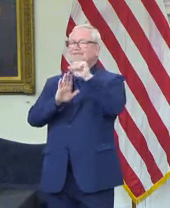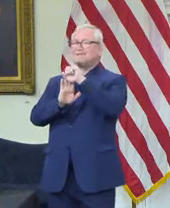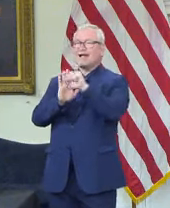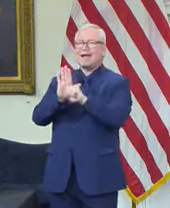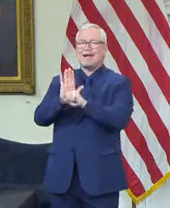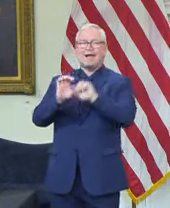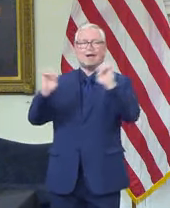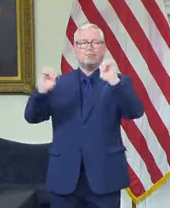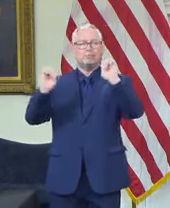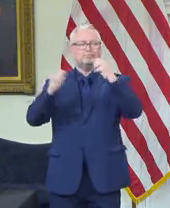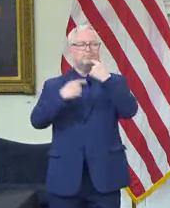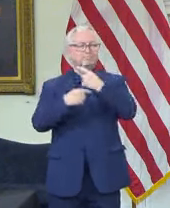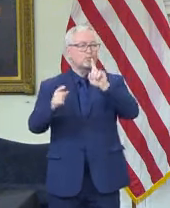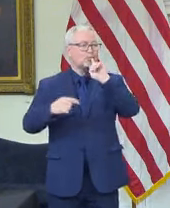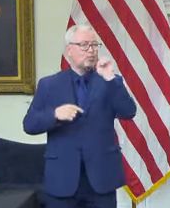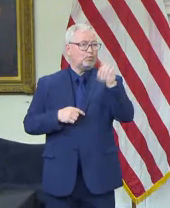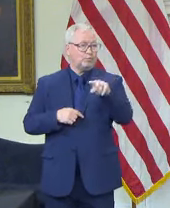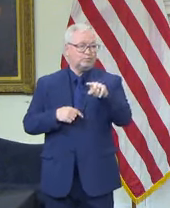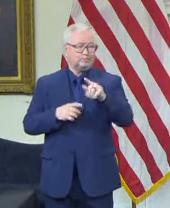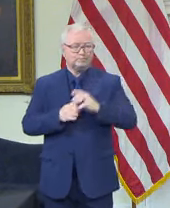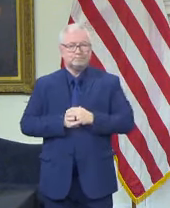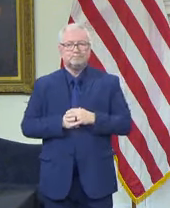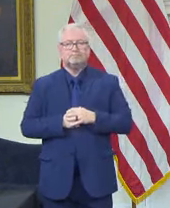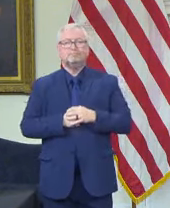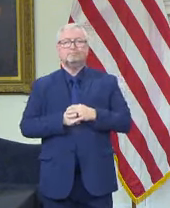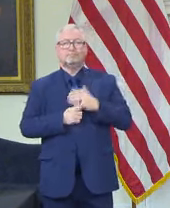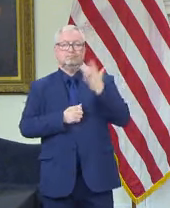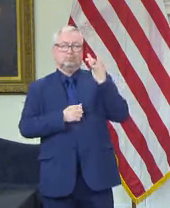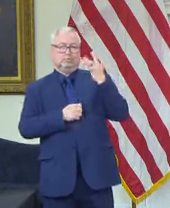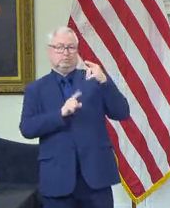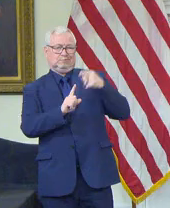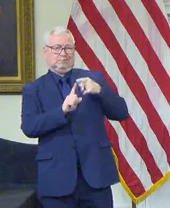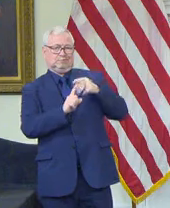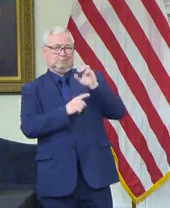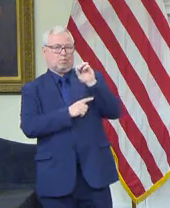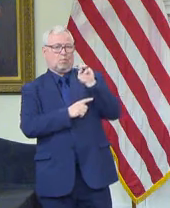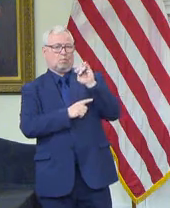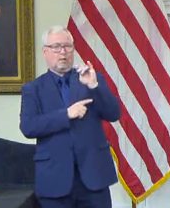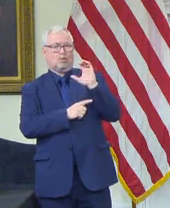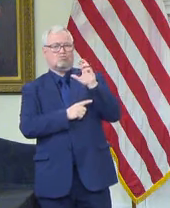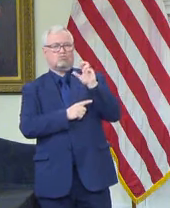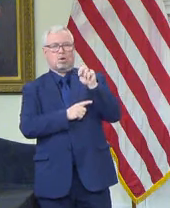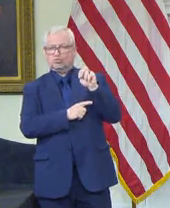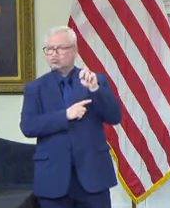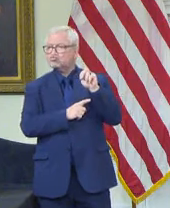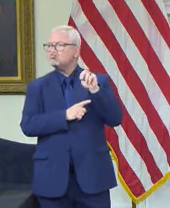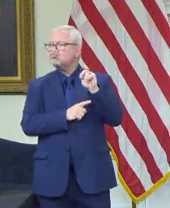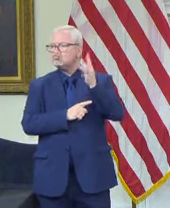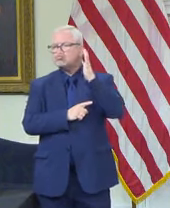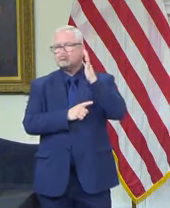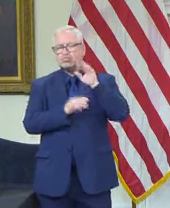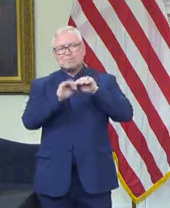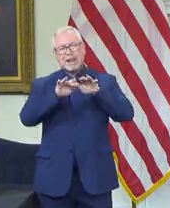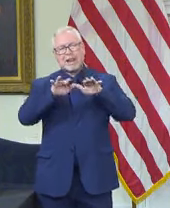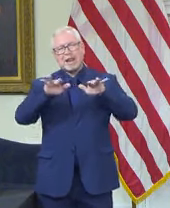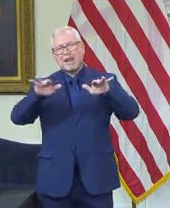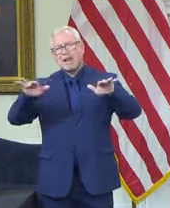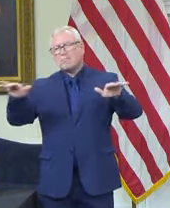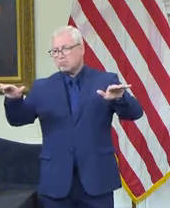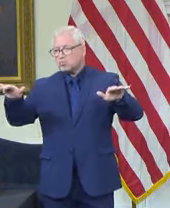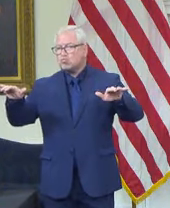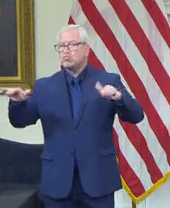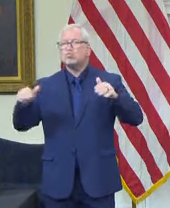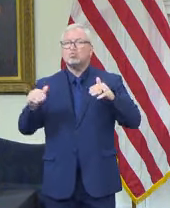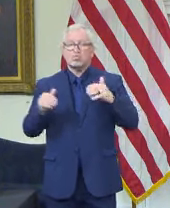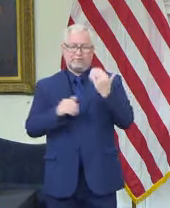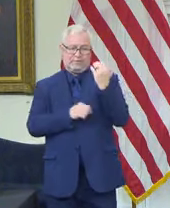variant. Over the past couple of weeks, we have taken a number of urgent short-term actions to address the